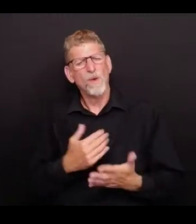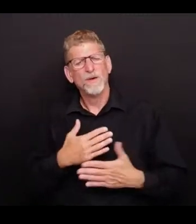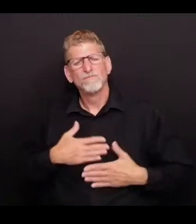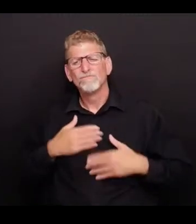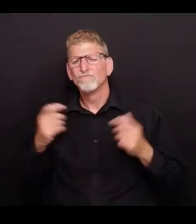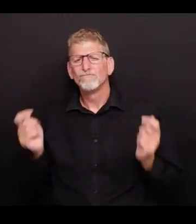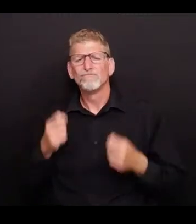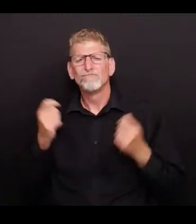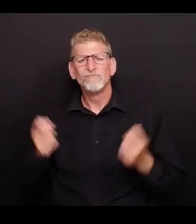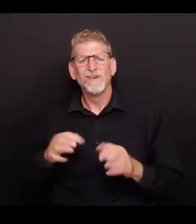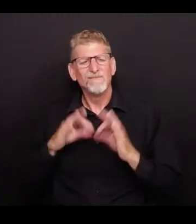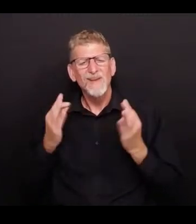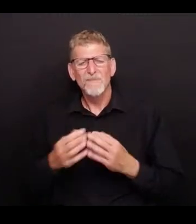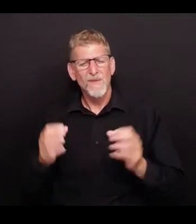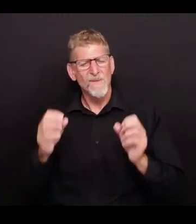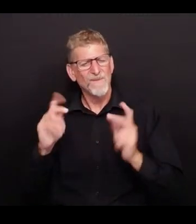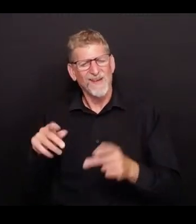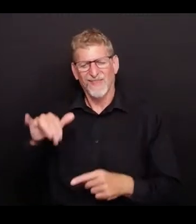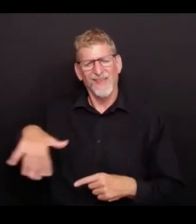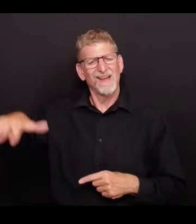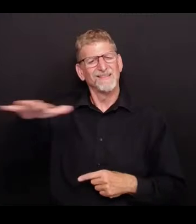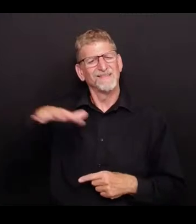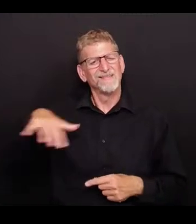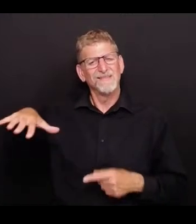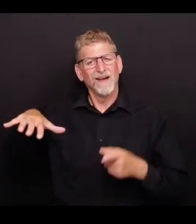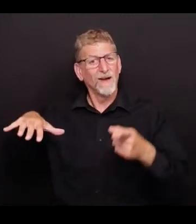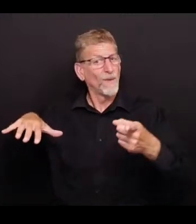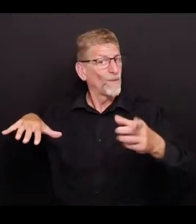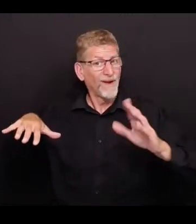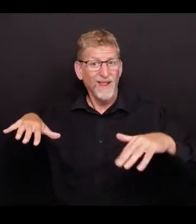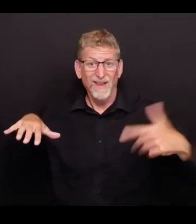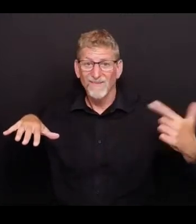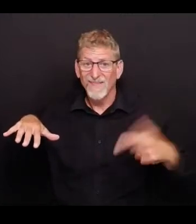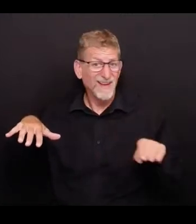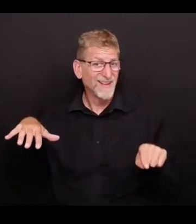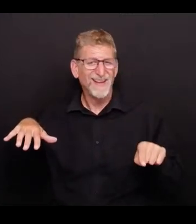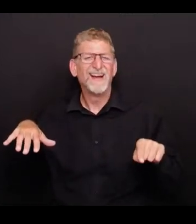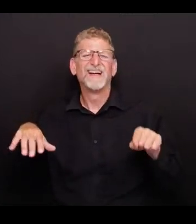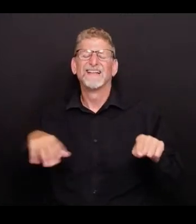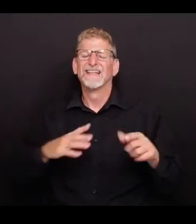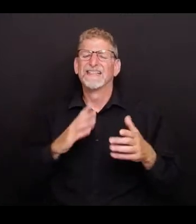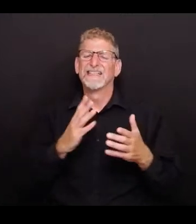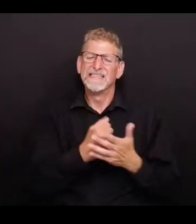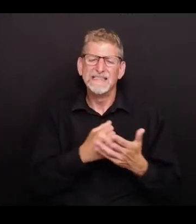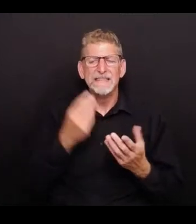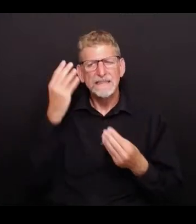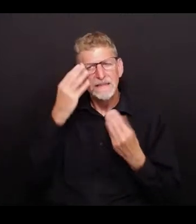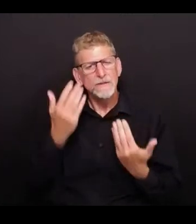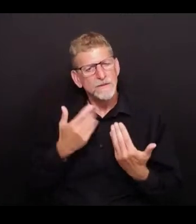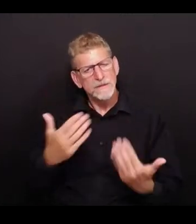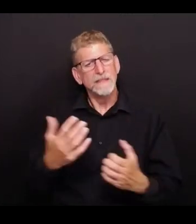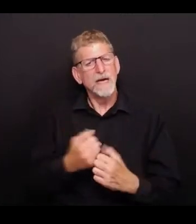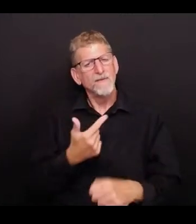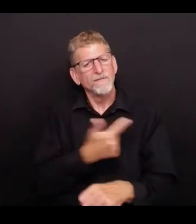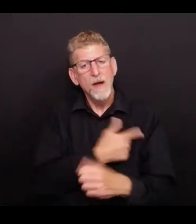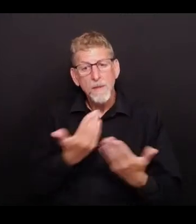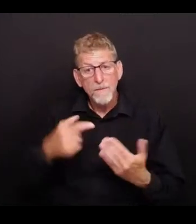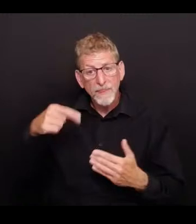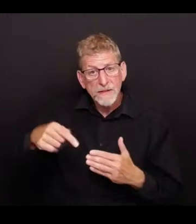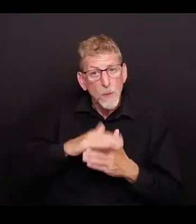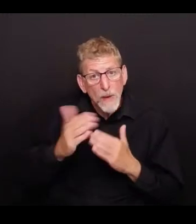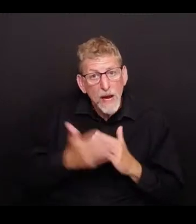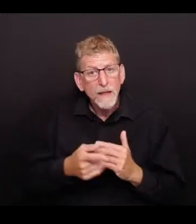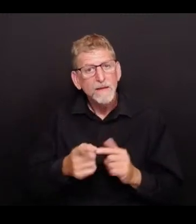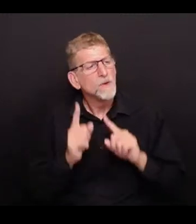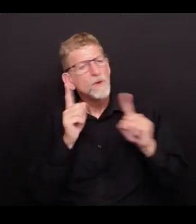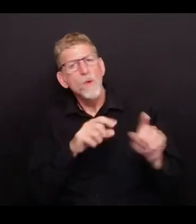rest of your family that's fully vaccinated. If you're not vaccinated, consider getting vaccinated as one of the things you plan to do over the weekend. You can go